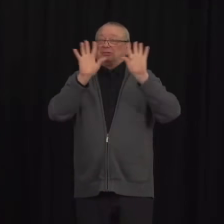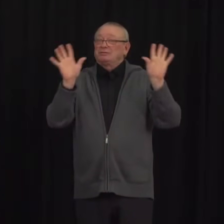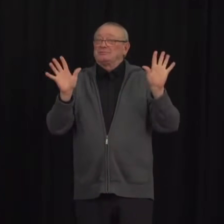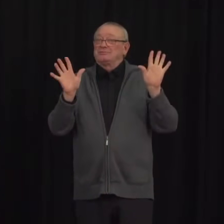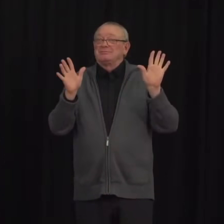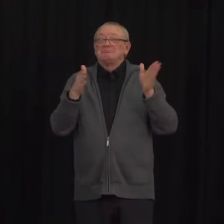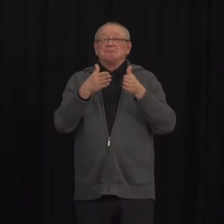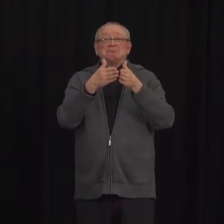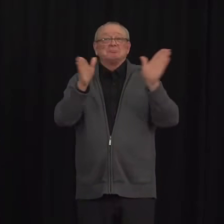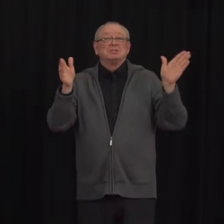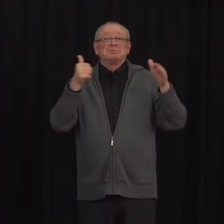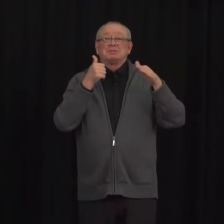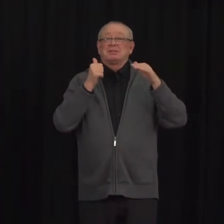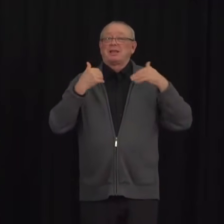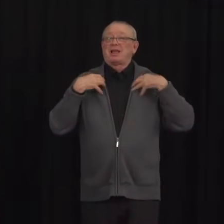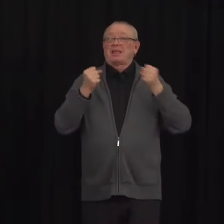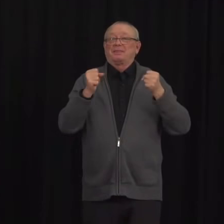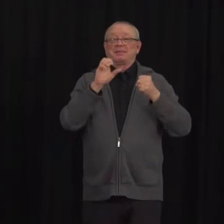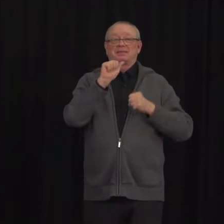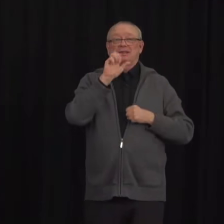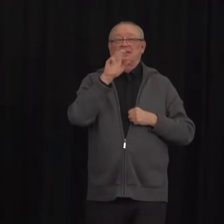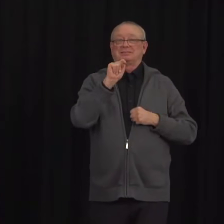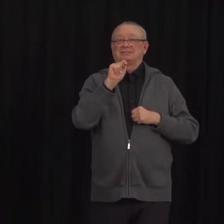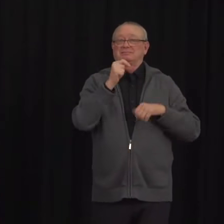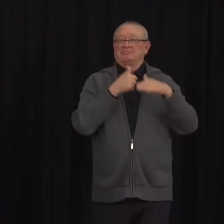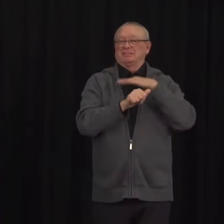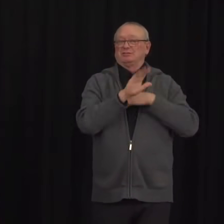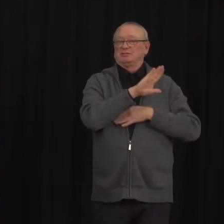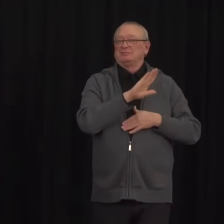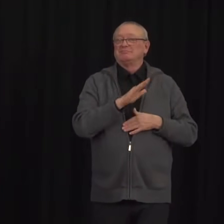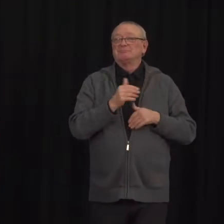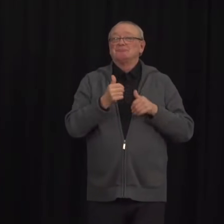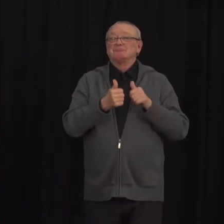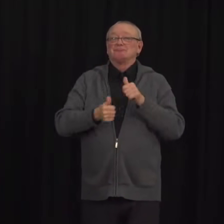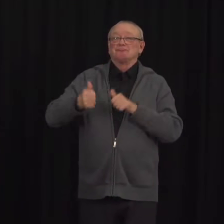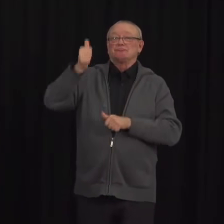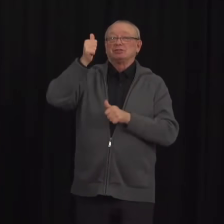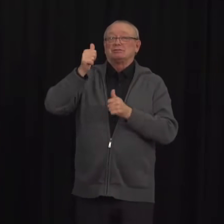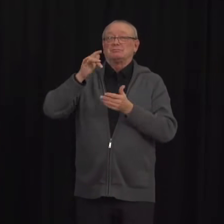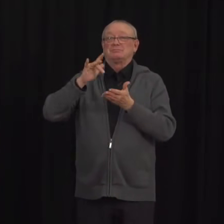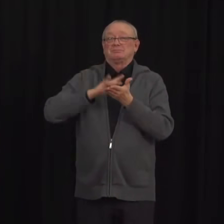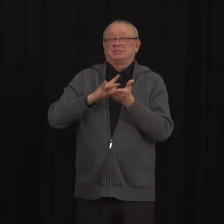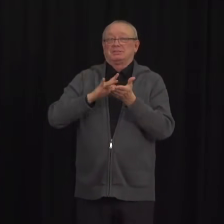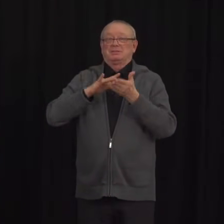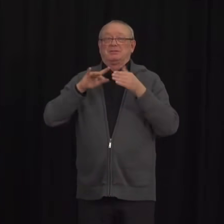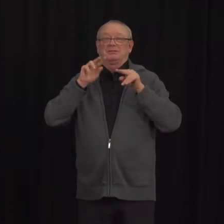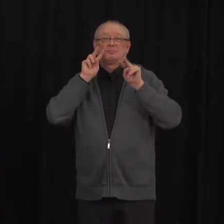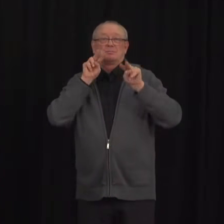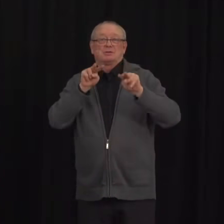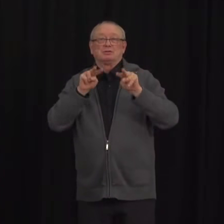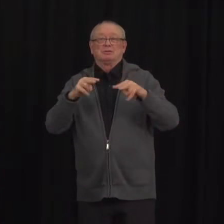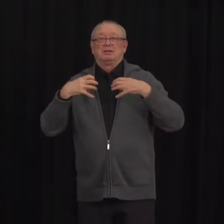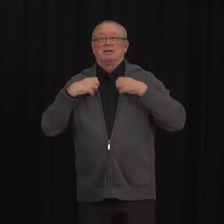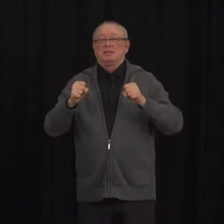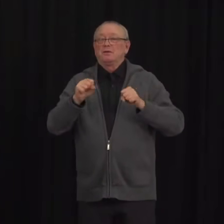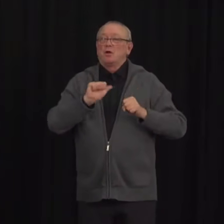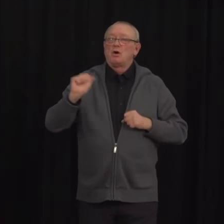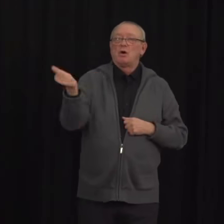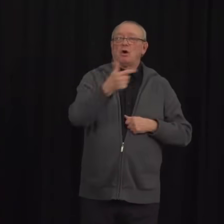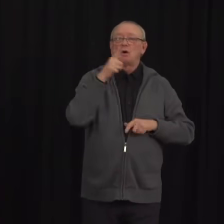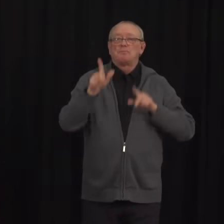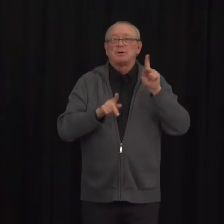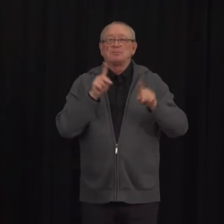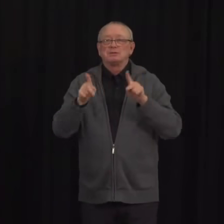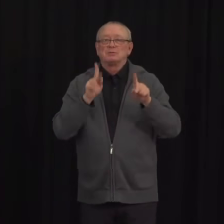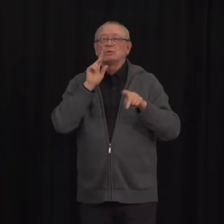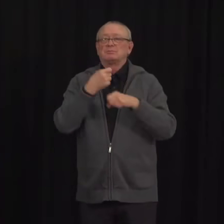And the Public Health Act in Alberta says the Chief Medical Officer of Health shall monitor the health of the population and make recommendations to the